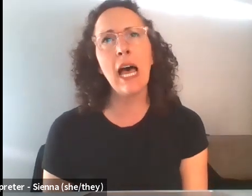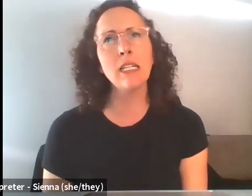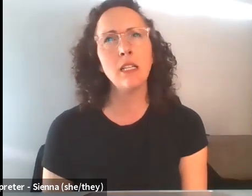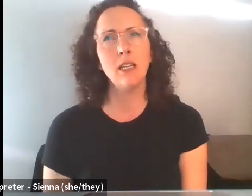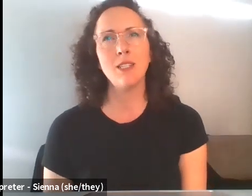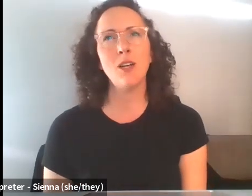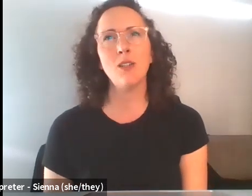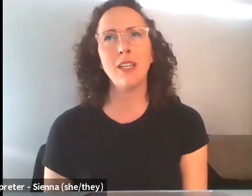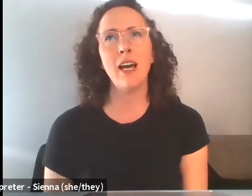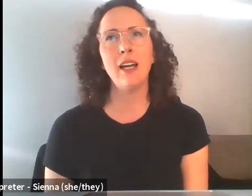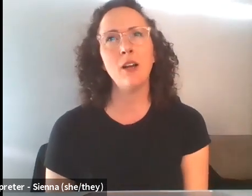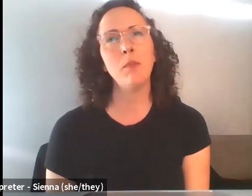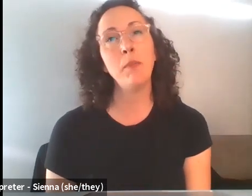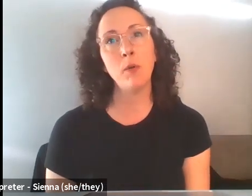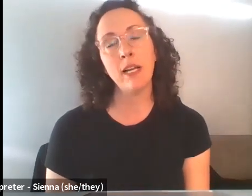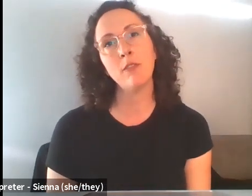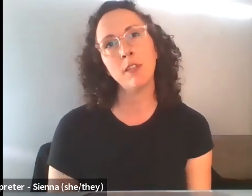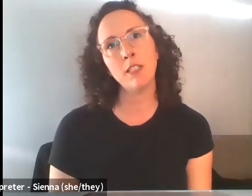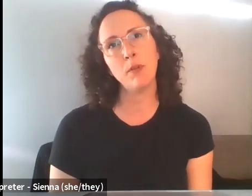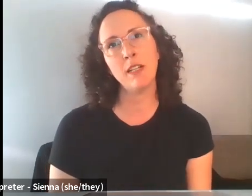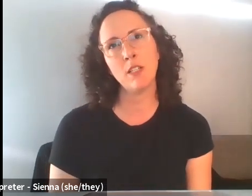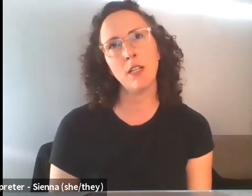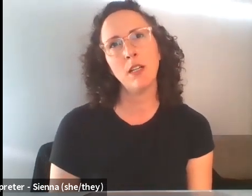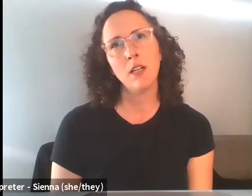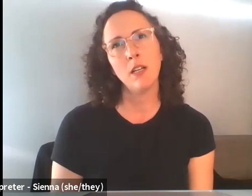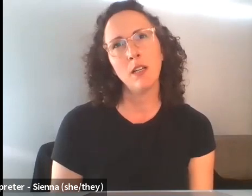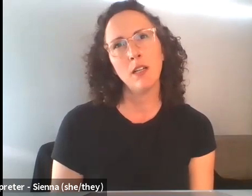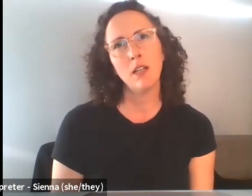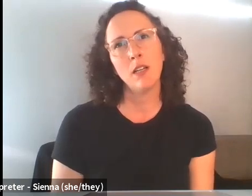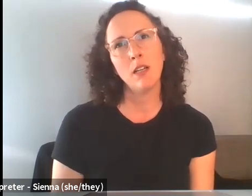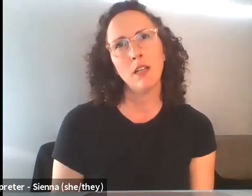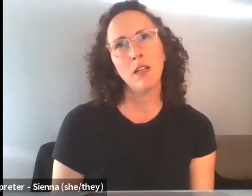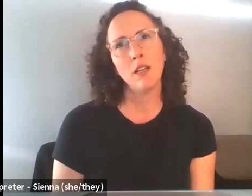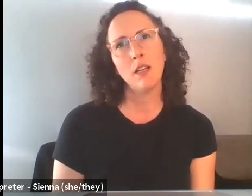like that. So yeah, and I remember when I confronted the professor,